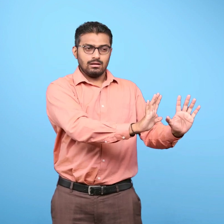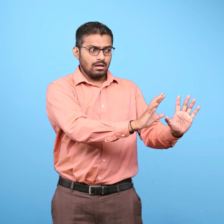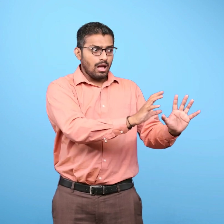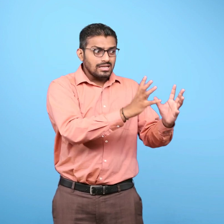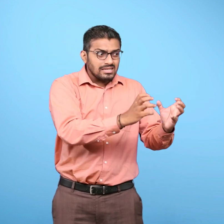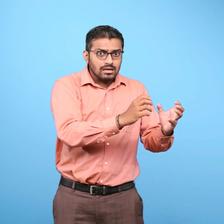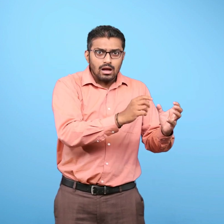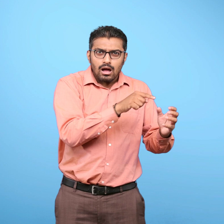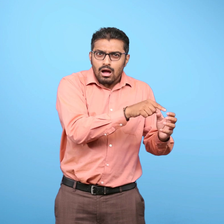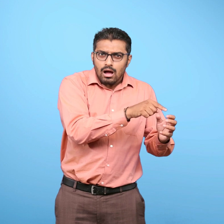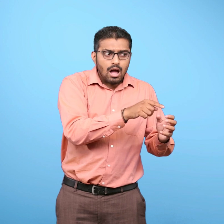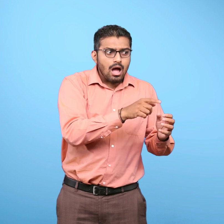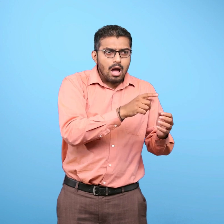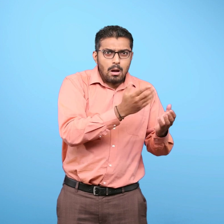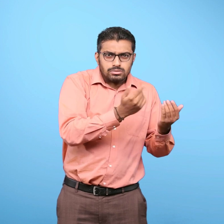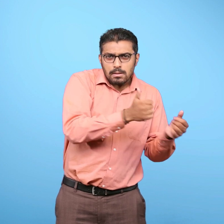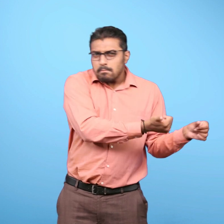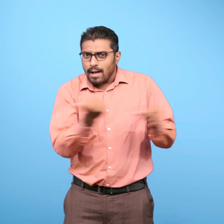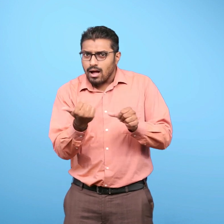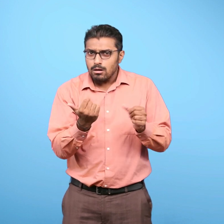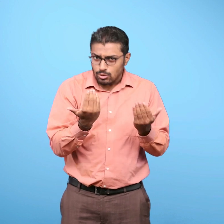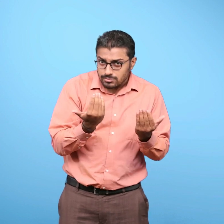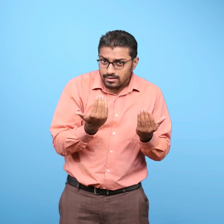changes which have occurred in the cement could be reversed?